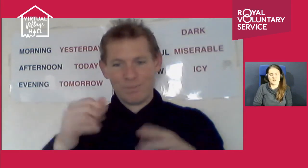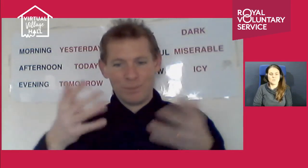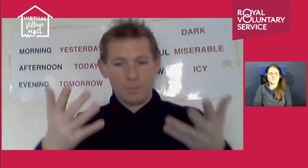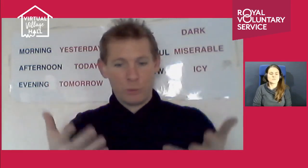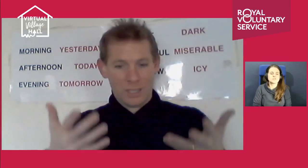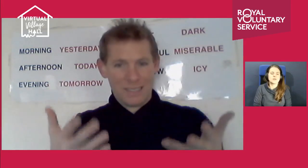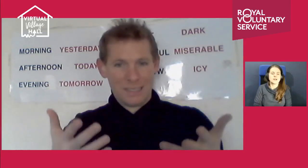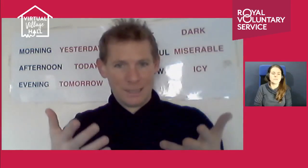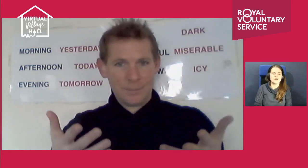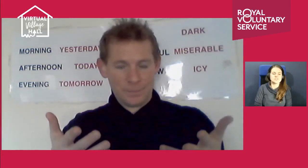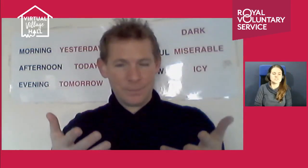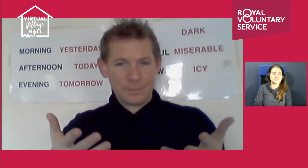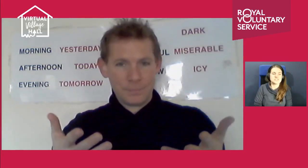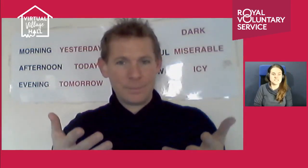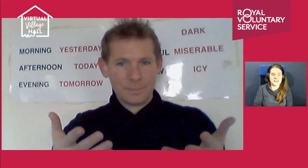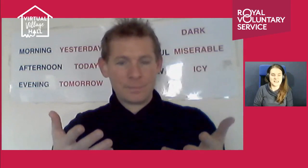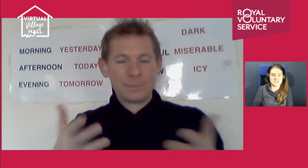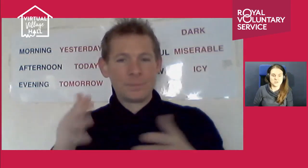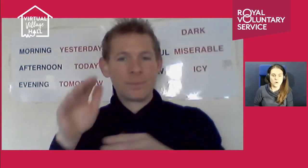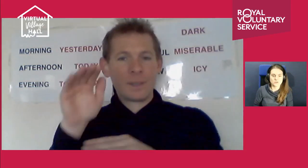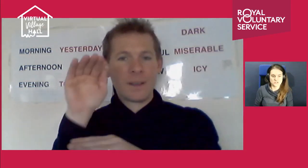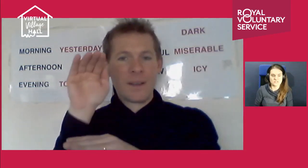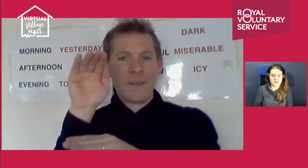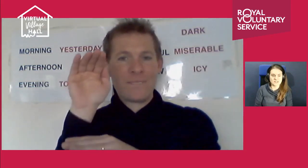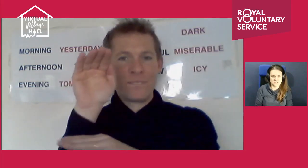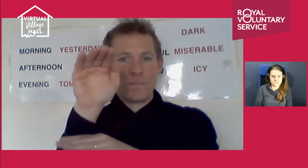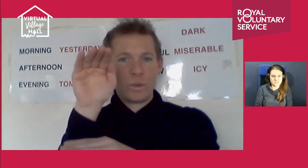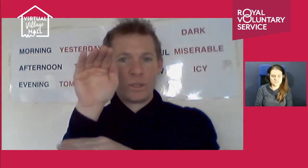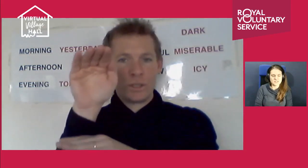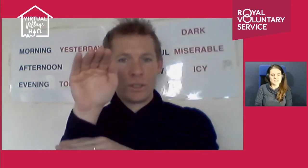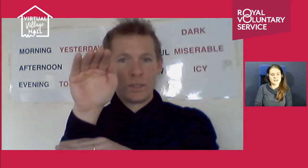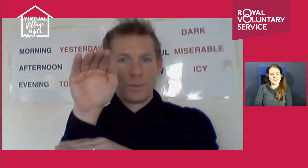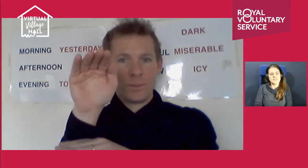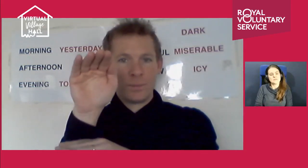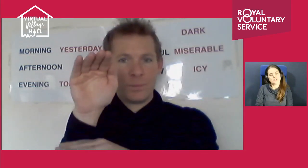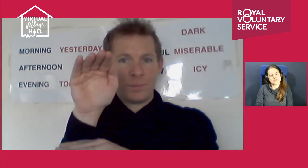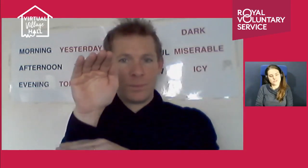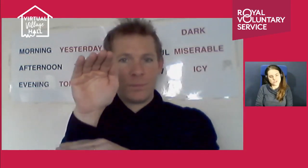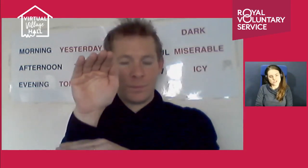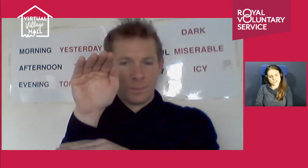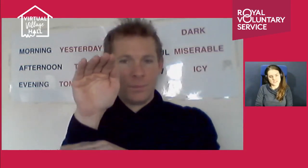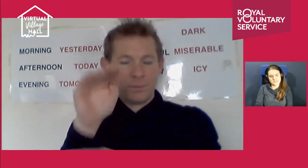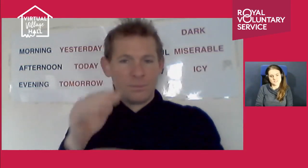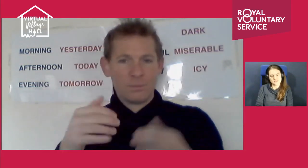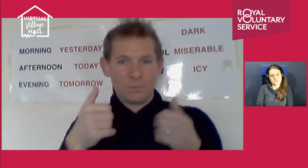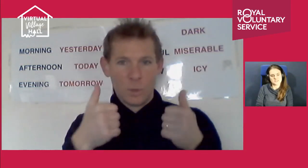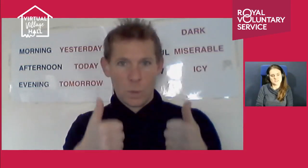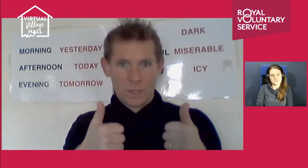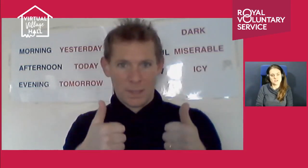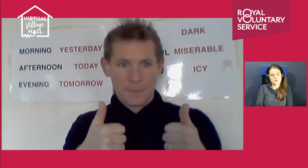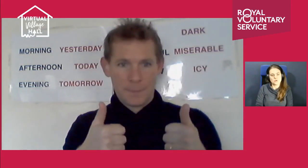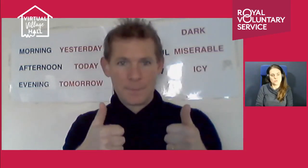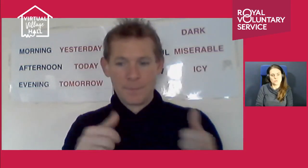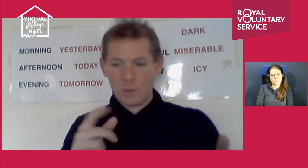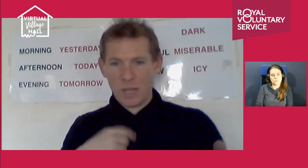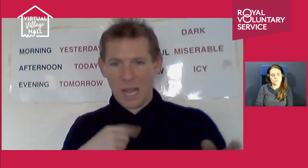is like whenever we're talking about today, you know, what we're doing right now. And then we've got the future tense.